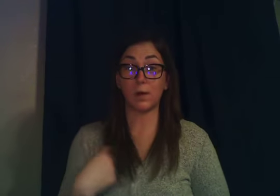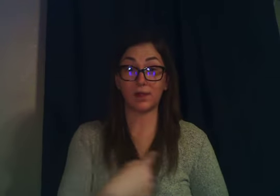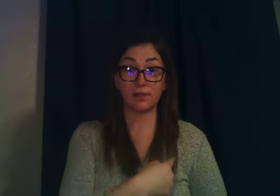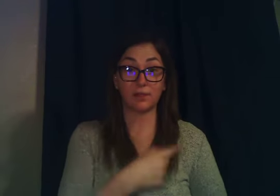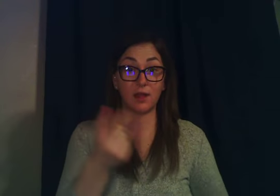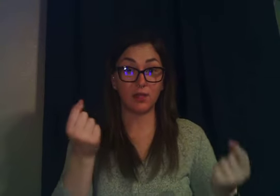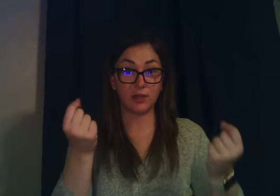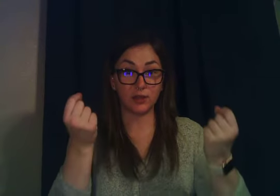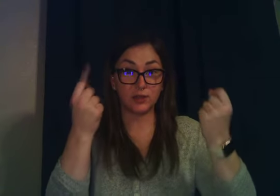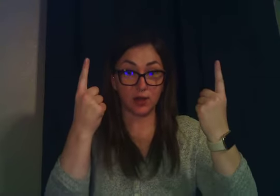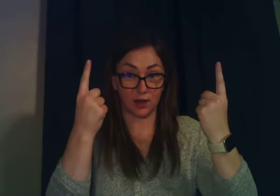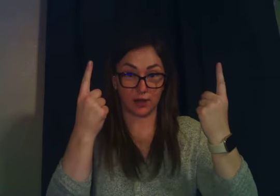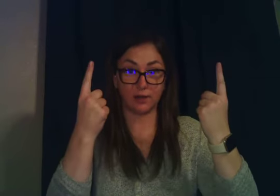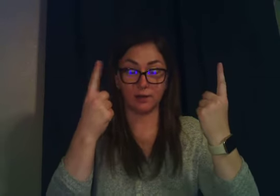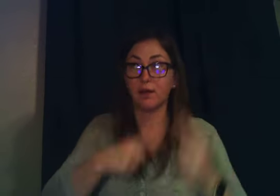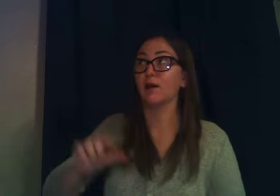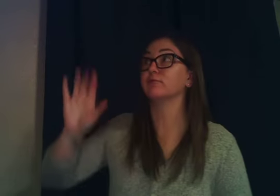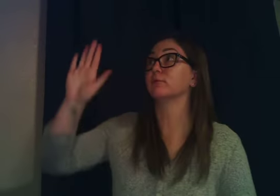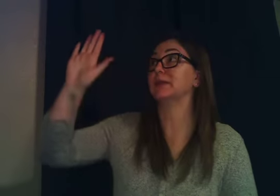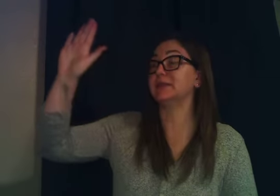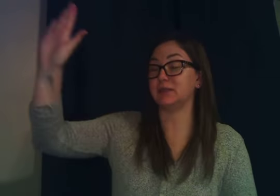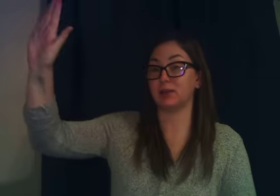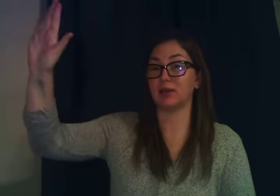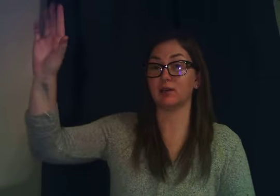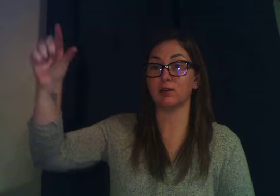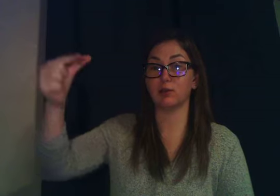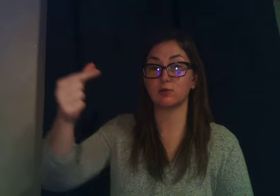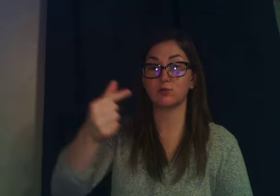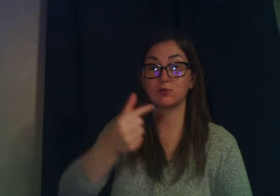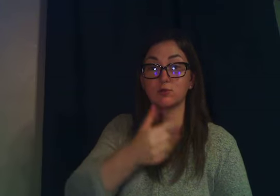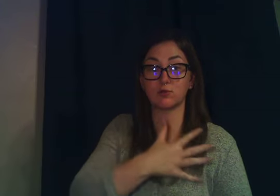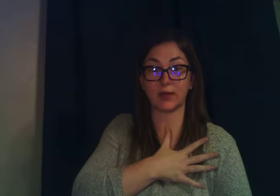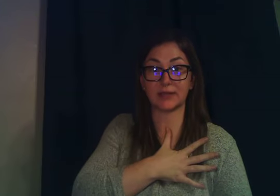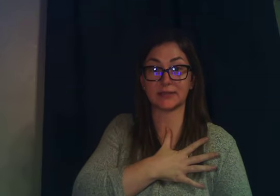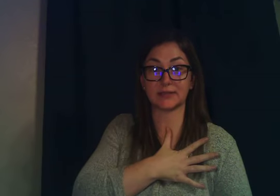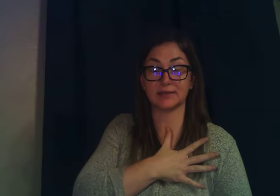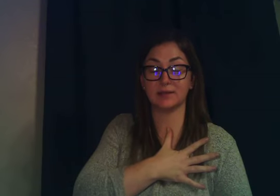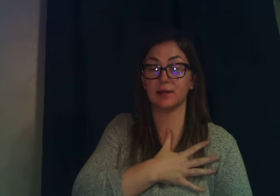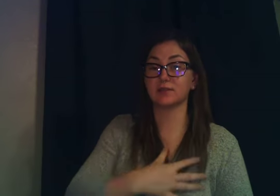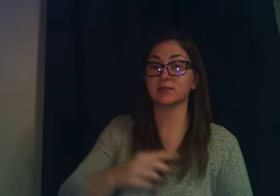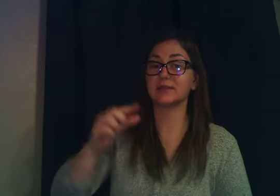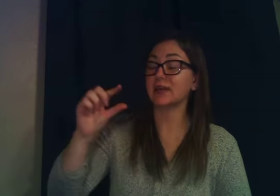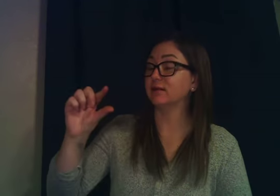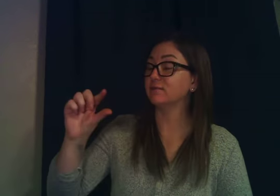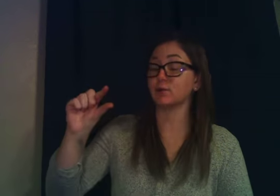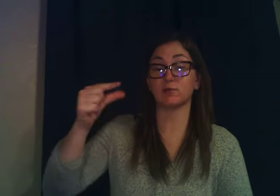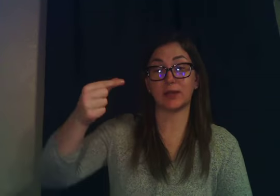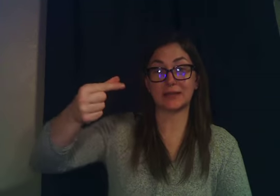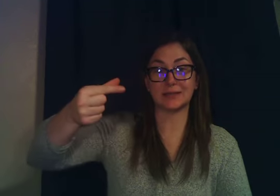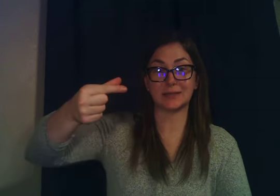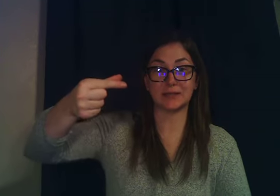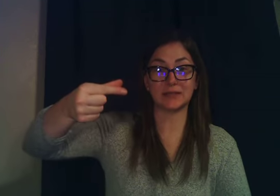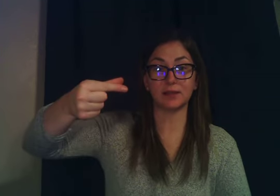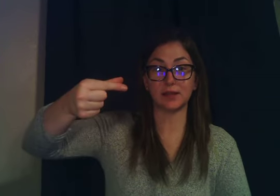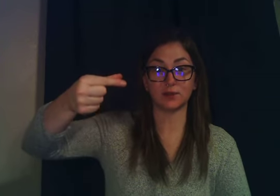With the dawn of redeeming grace. So the sign for grace is this is the letter